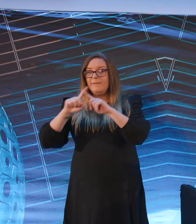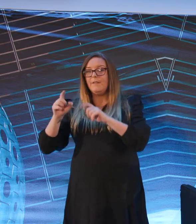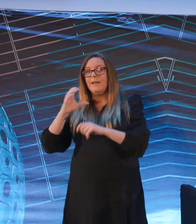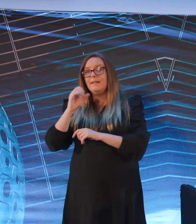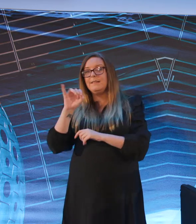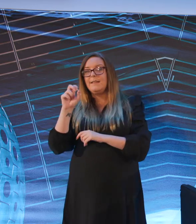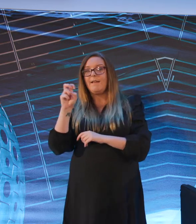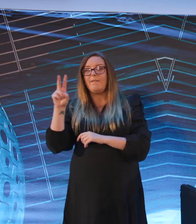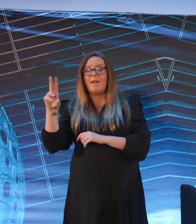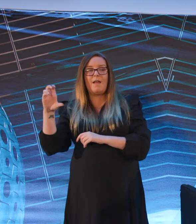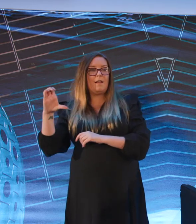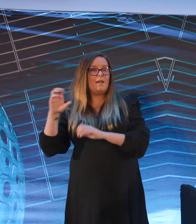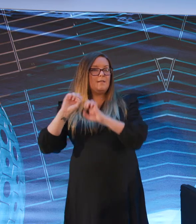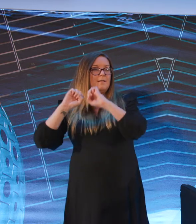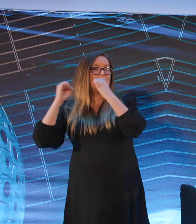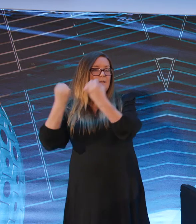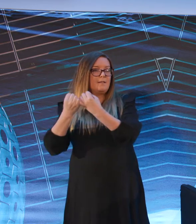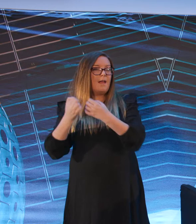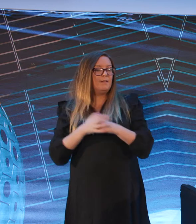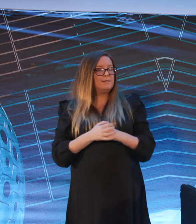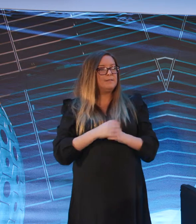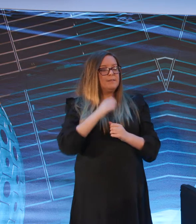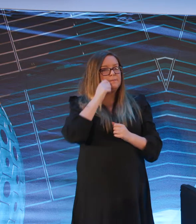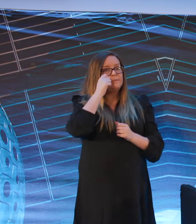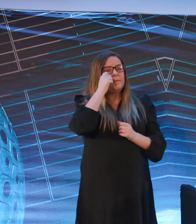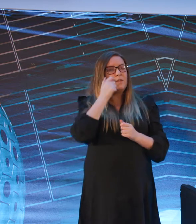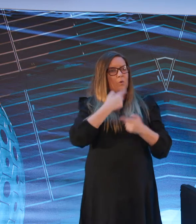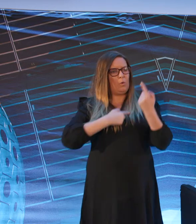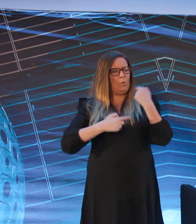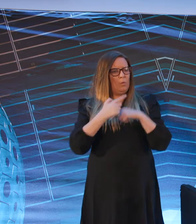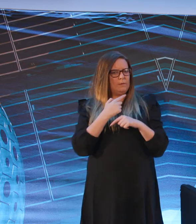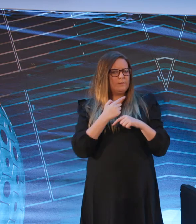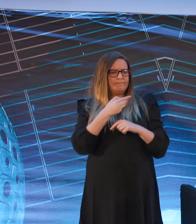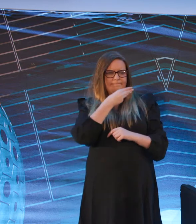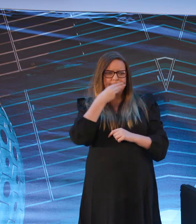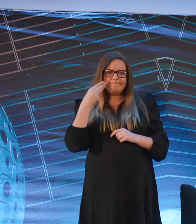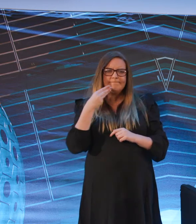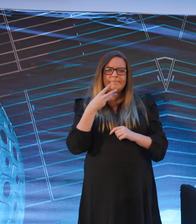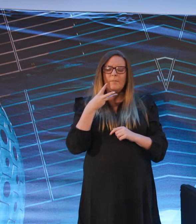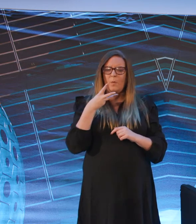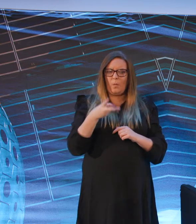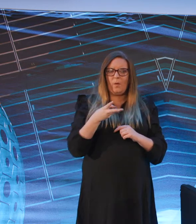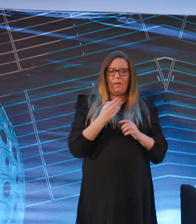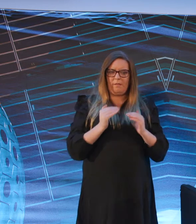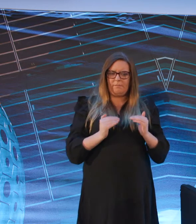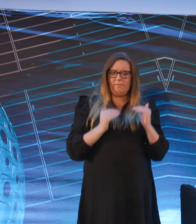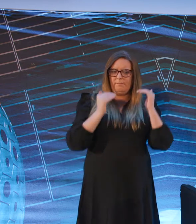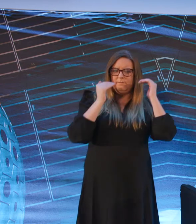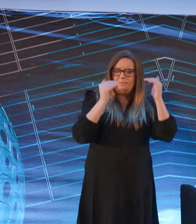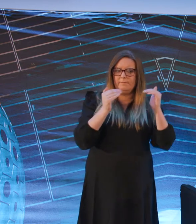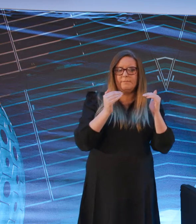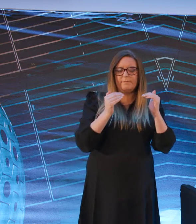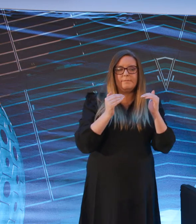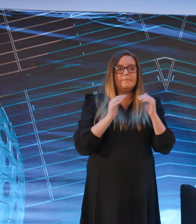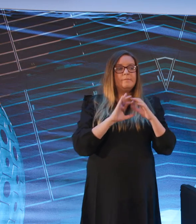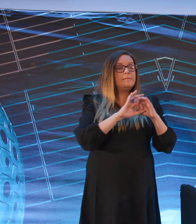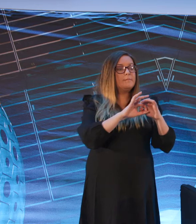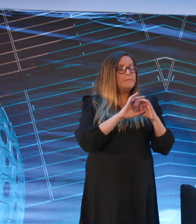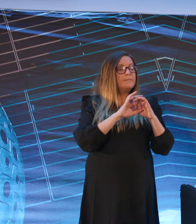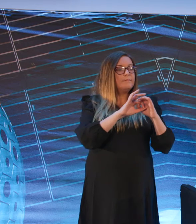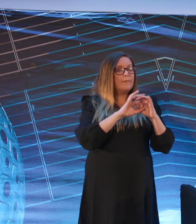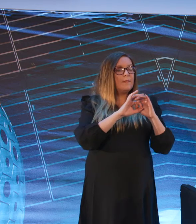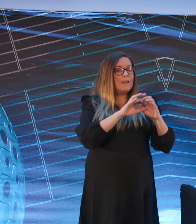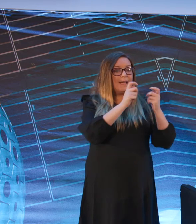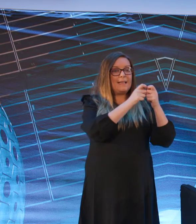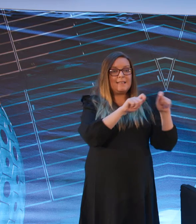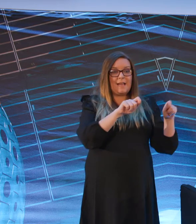society. And we are committed to enhance our connections with the town of Maynooth and